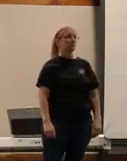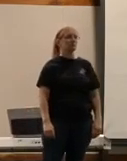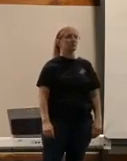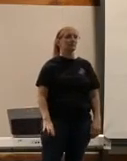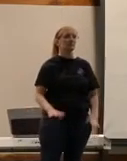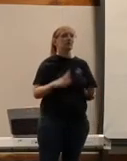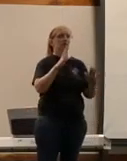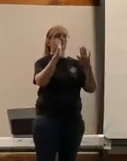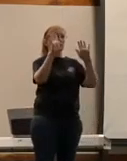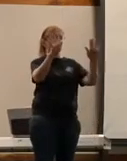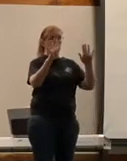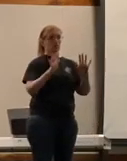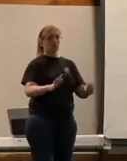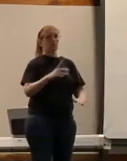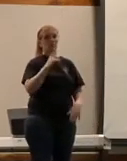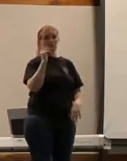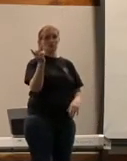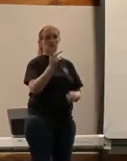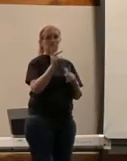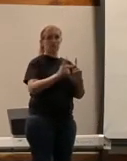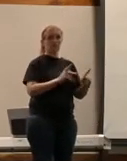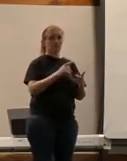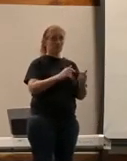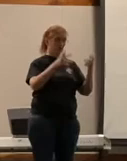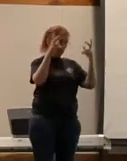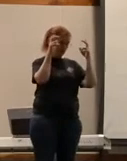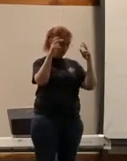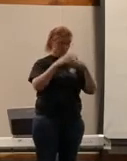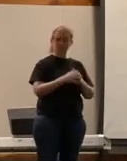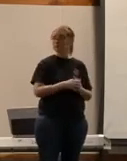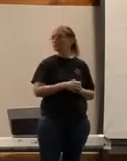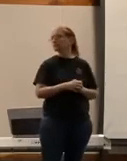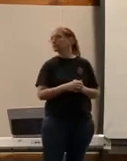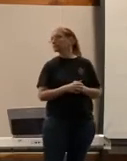Greater is he who's in me than he who's in the world, devil.